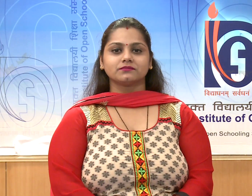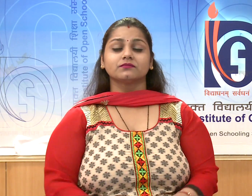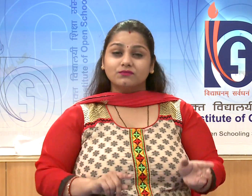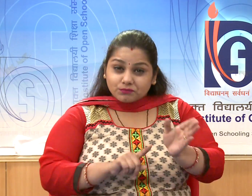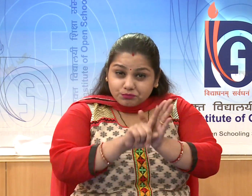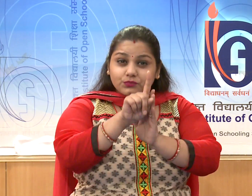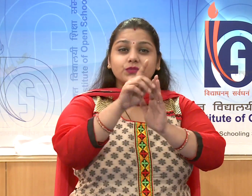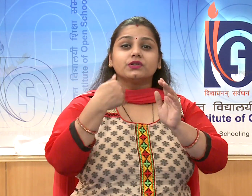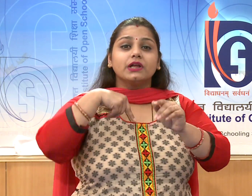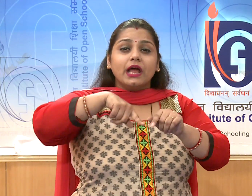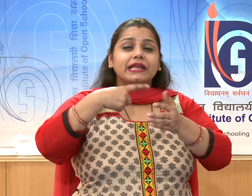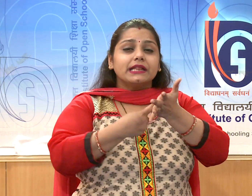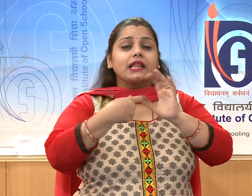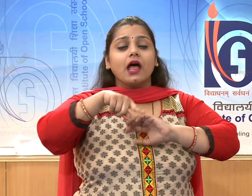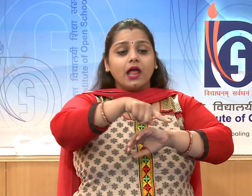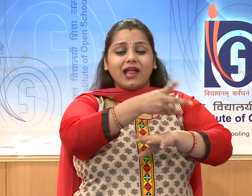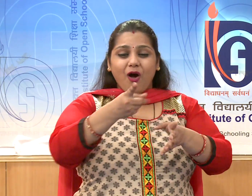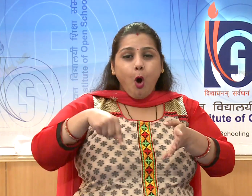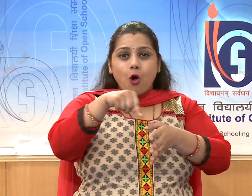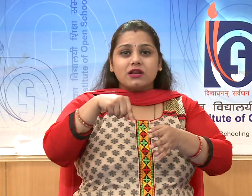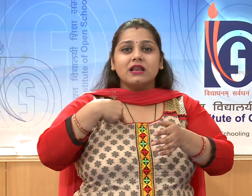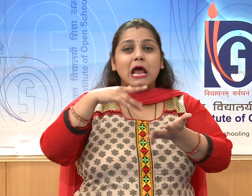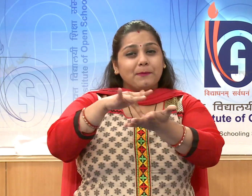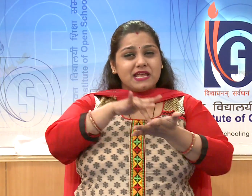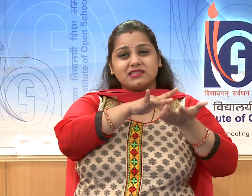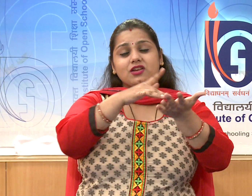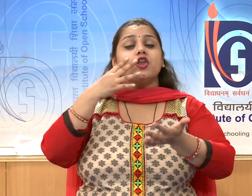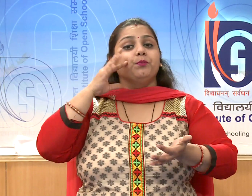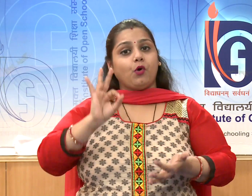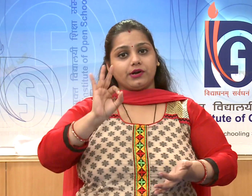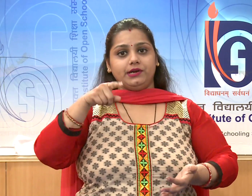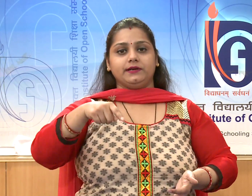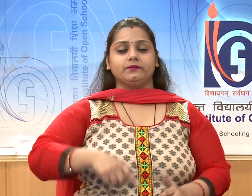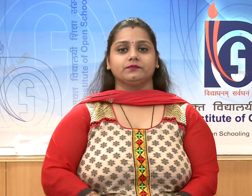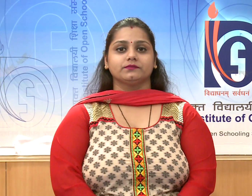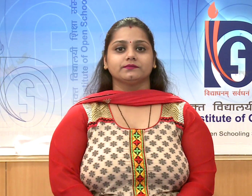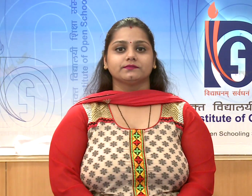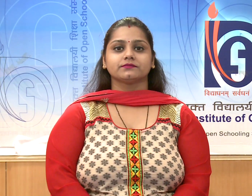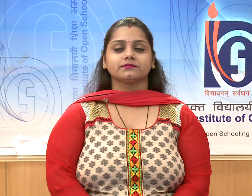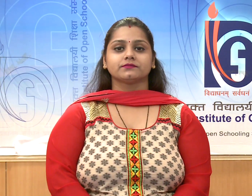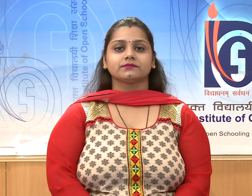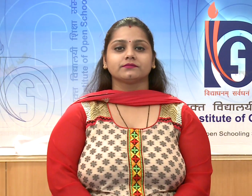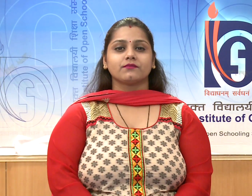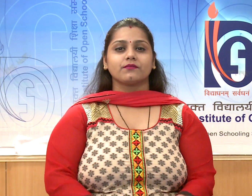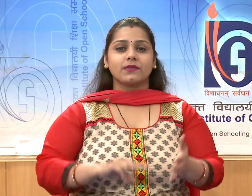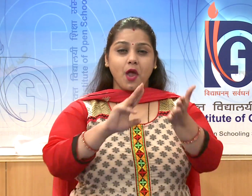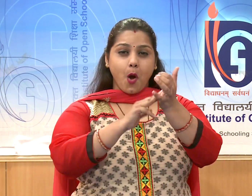rose in importance. Merchandise